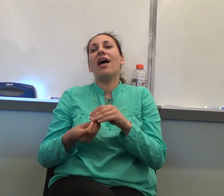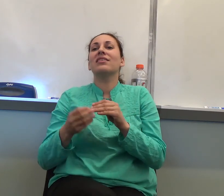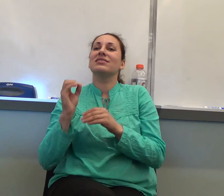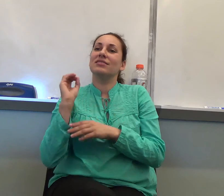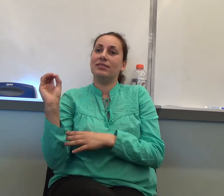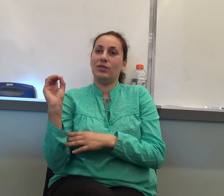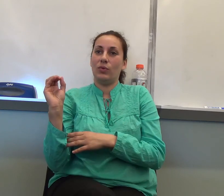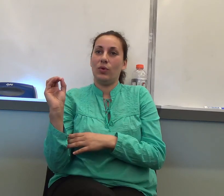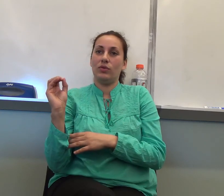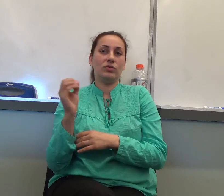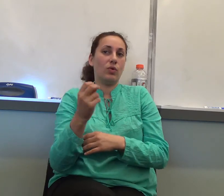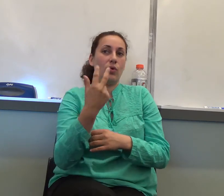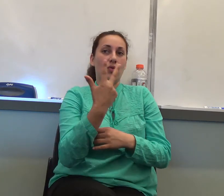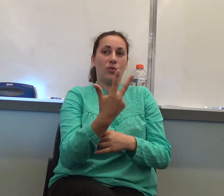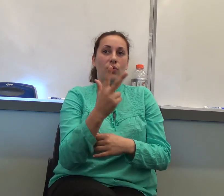this.